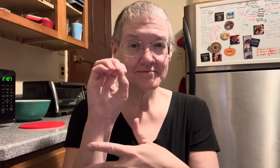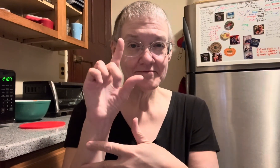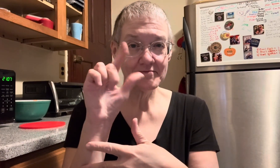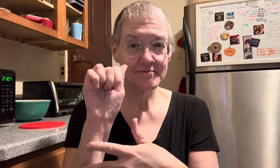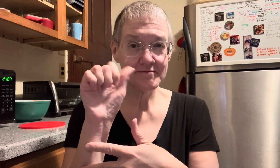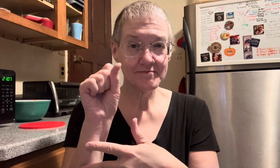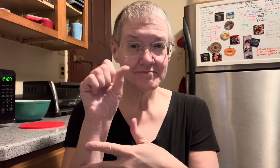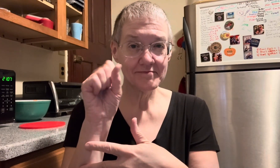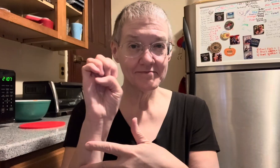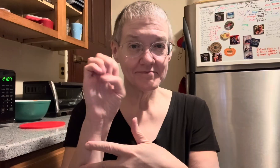molasses,